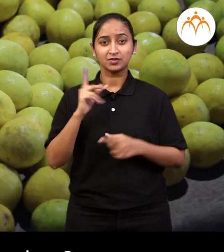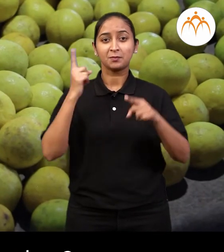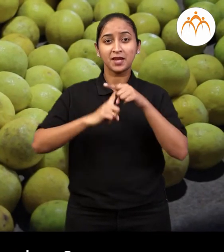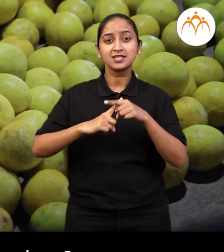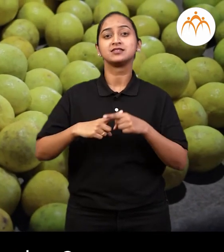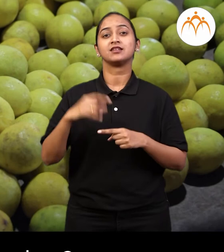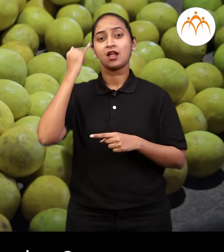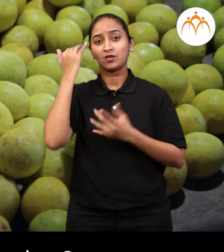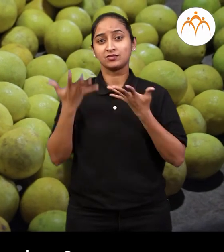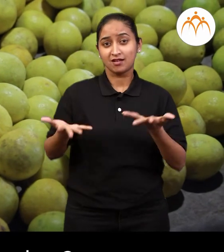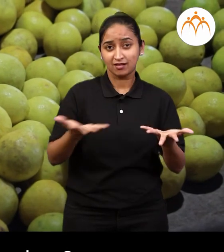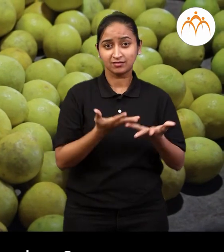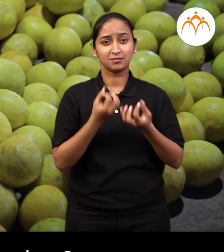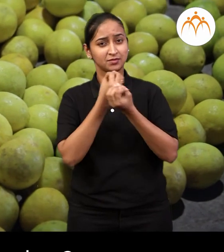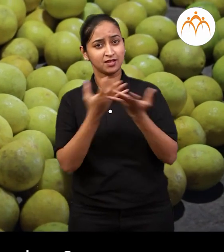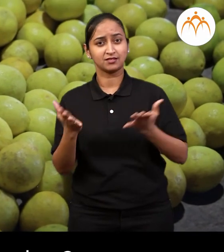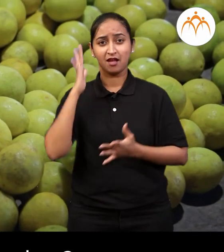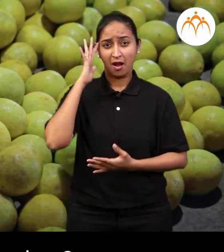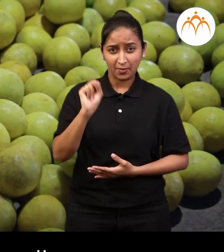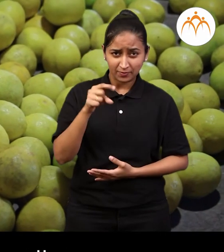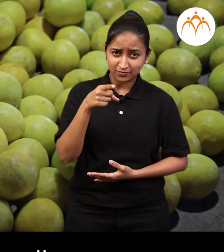things. Do you remember?